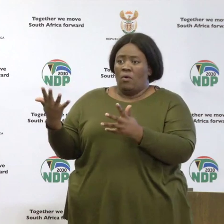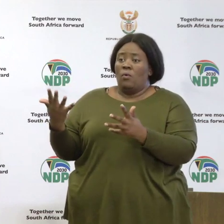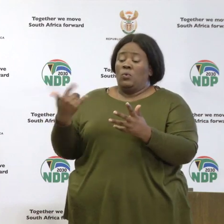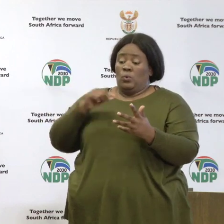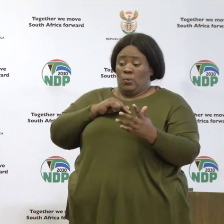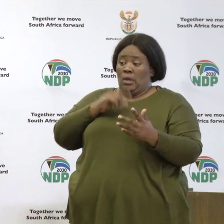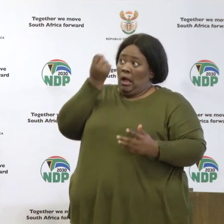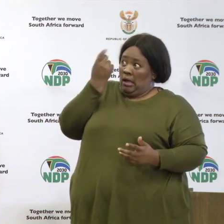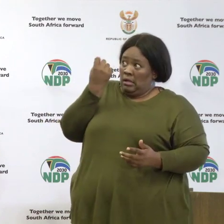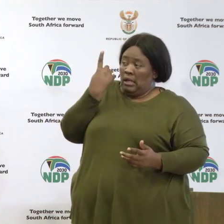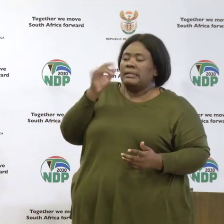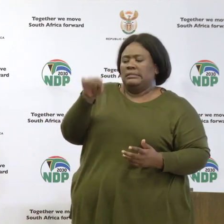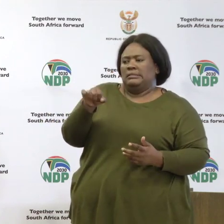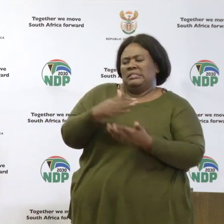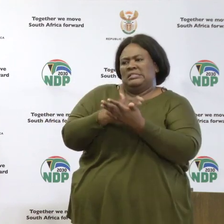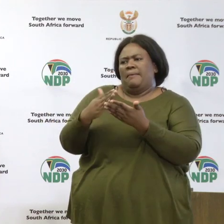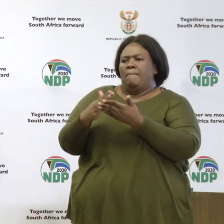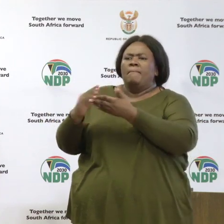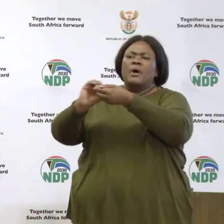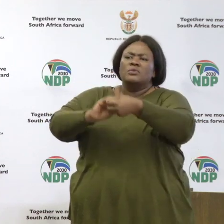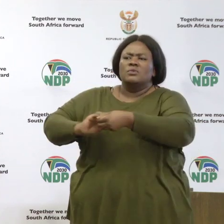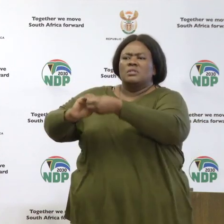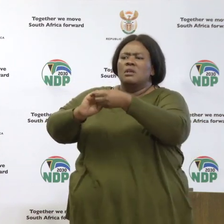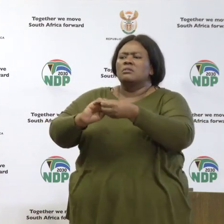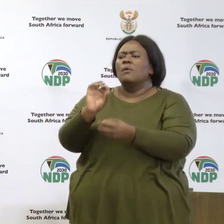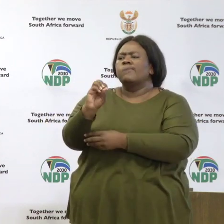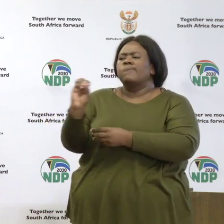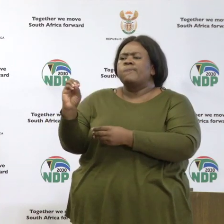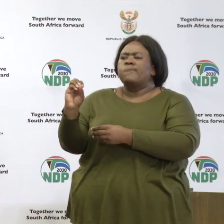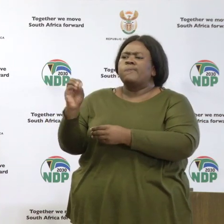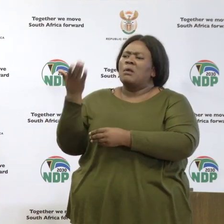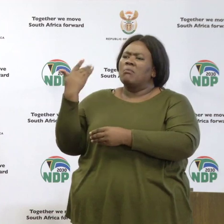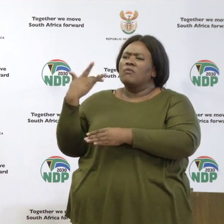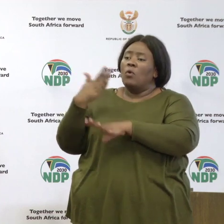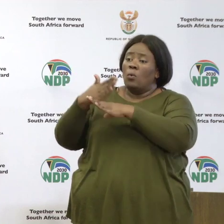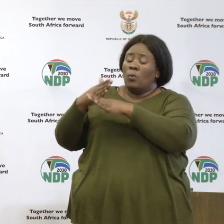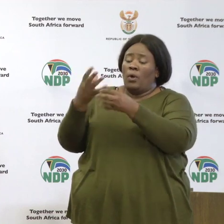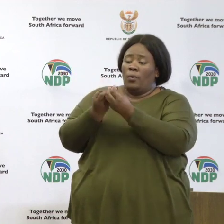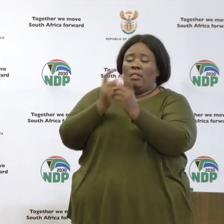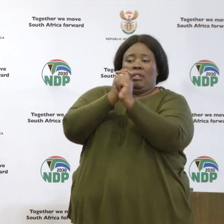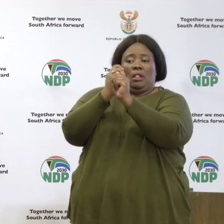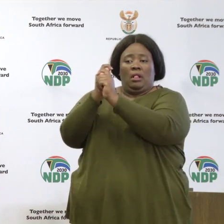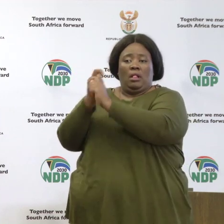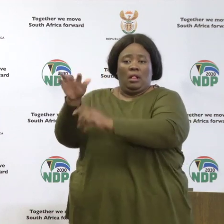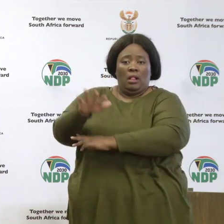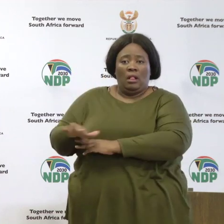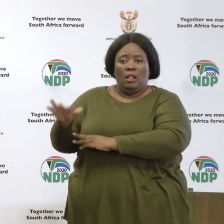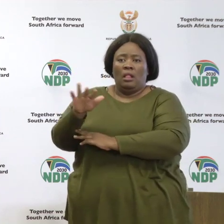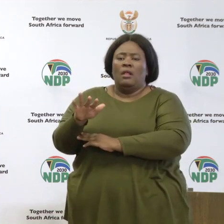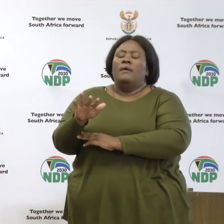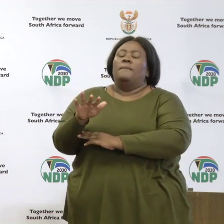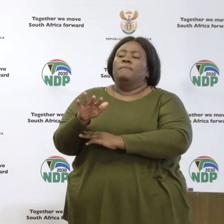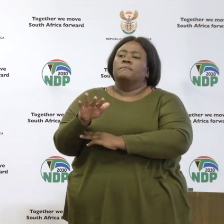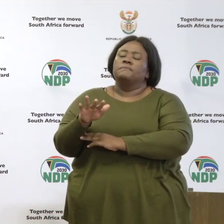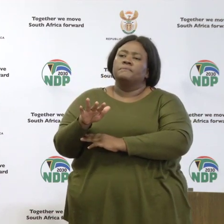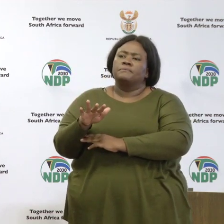that there are several associations that have been traditionally working with informal settlements, like Abahlali